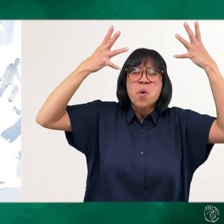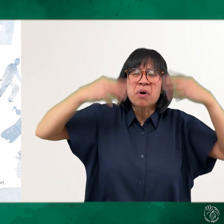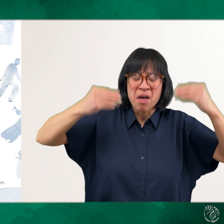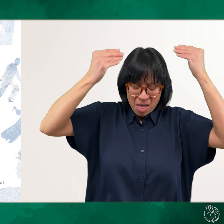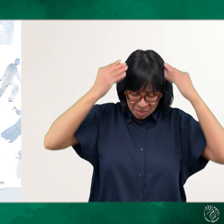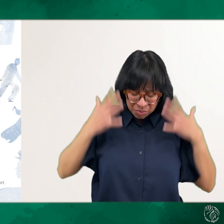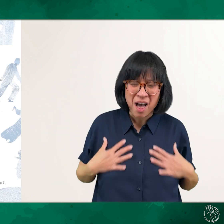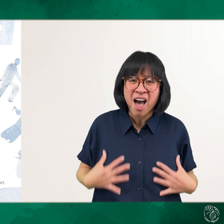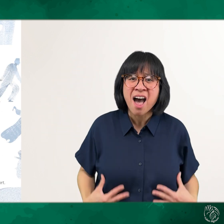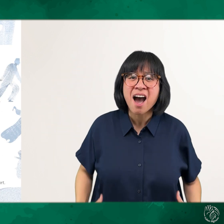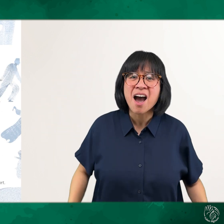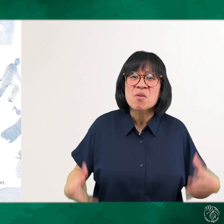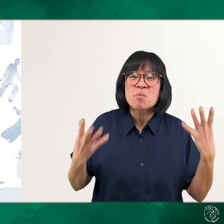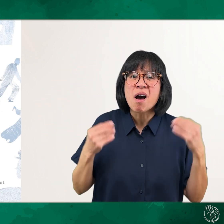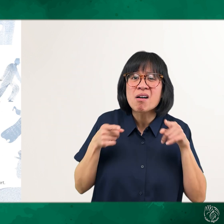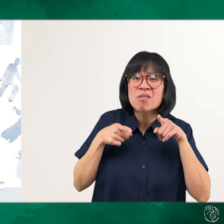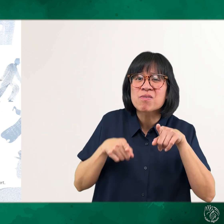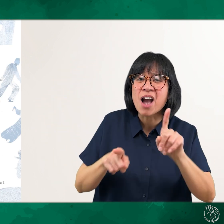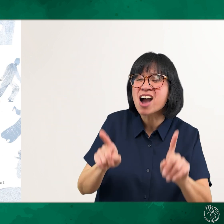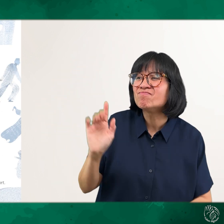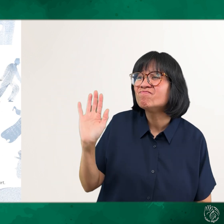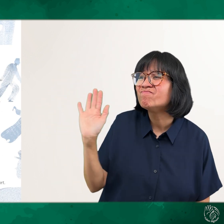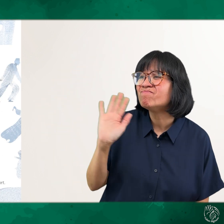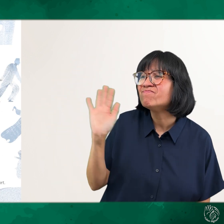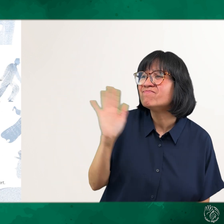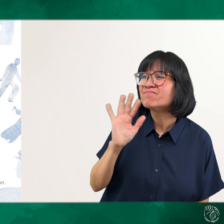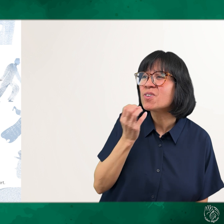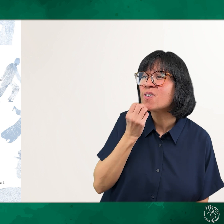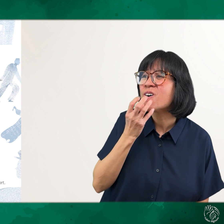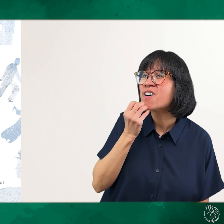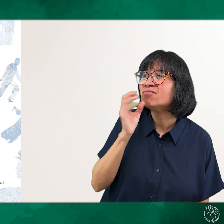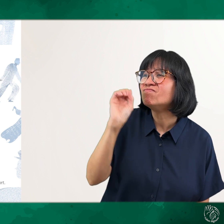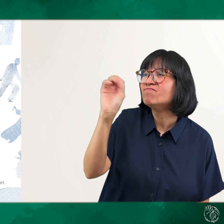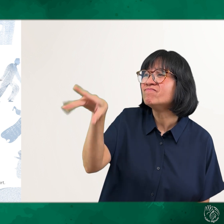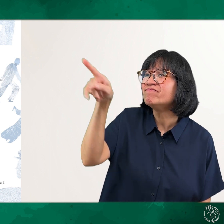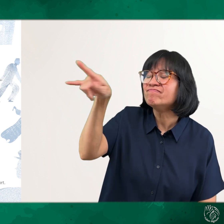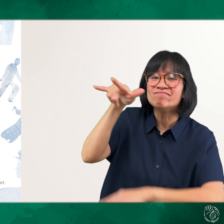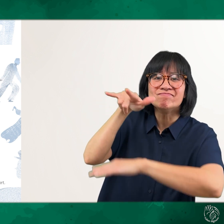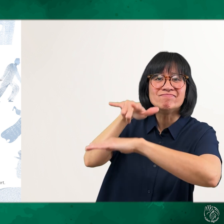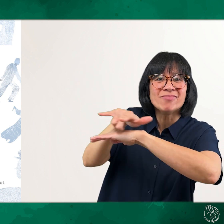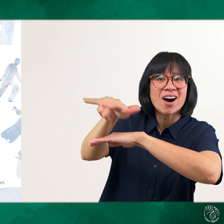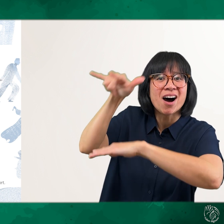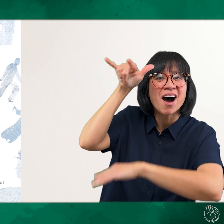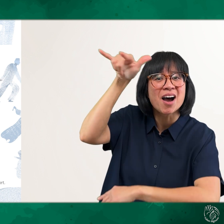And getting drenched while saying goodbye to Lola at the airport.